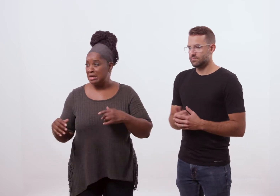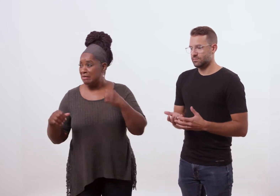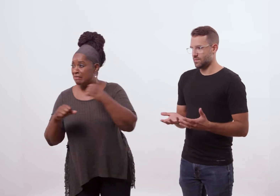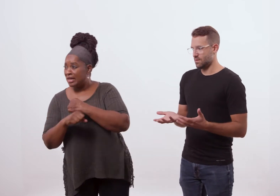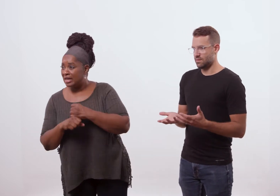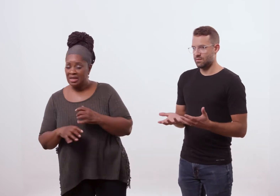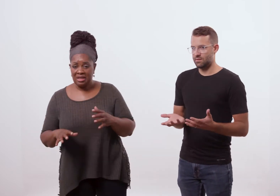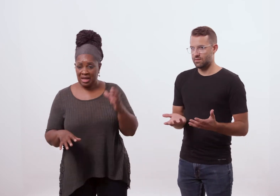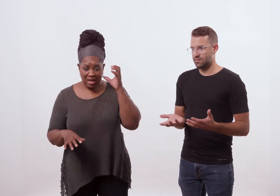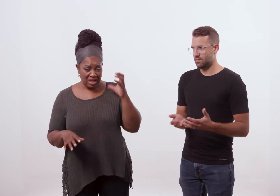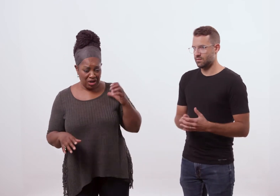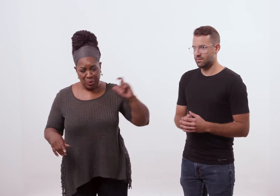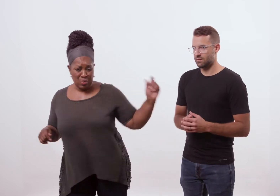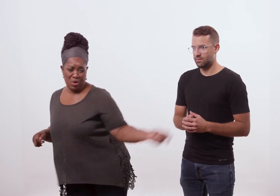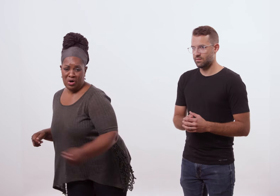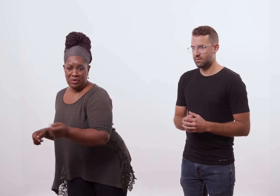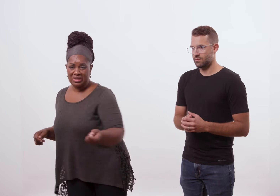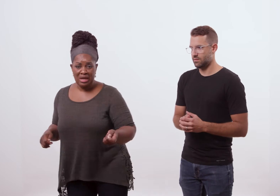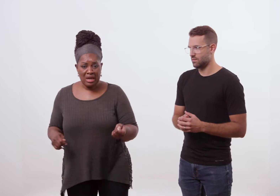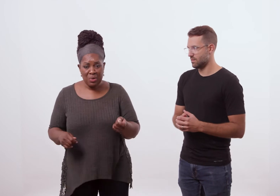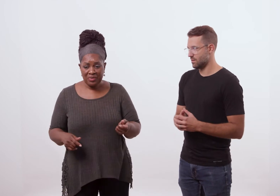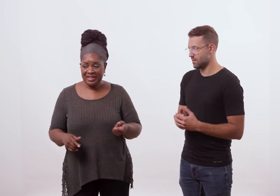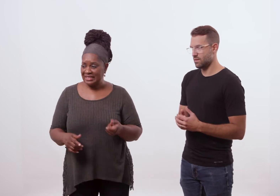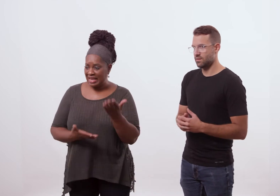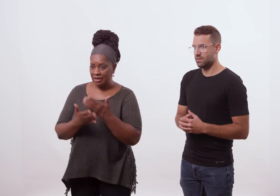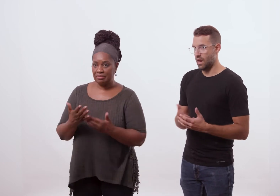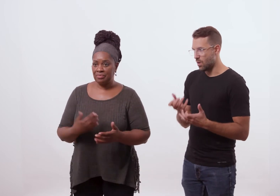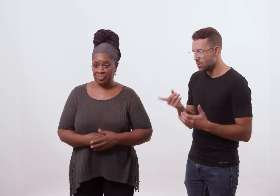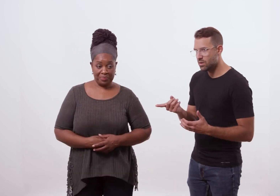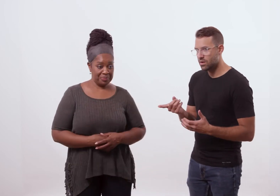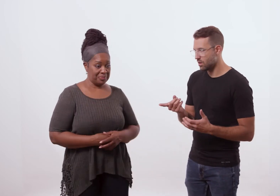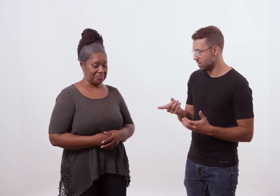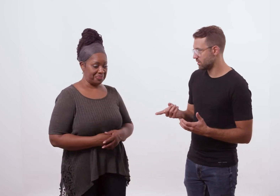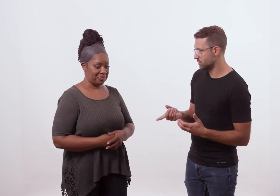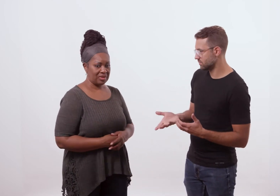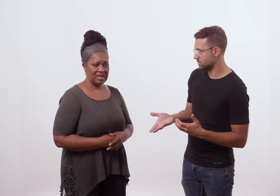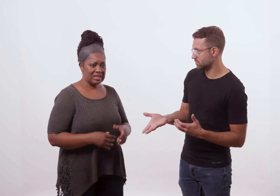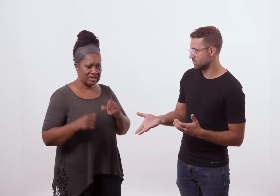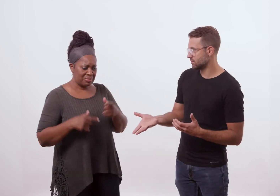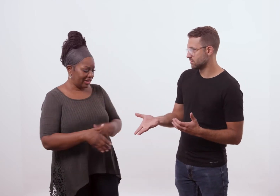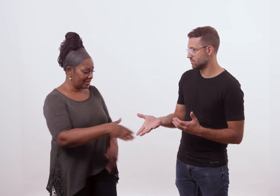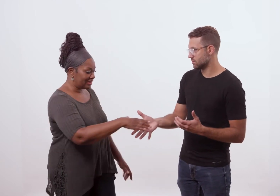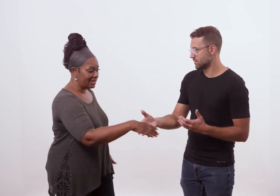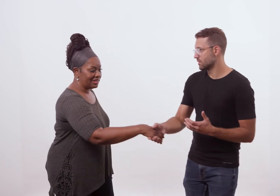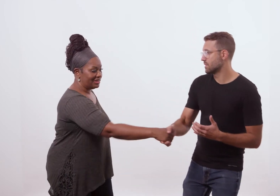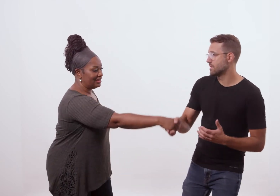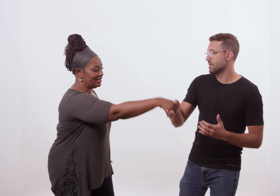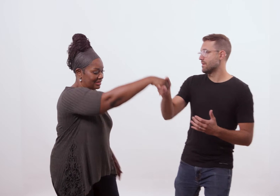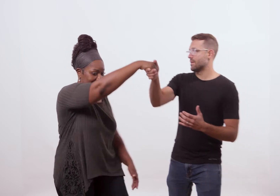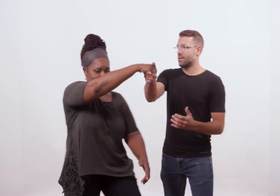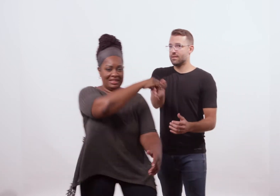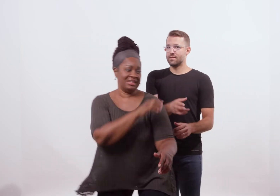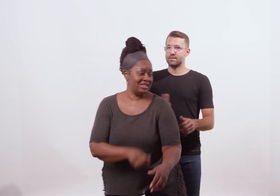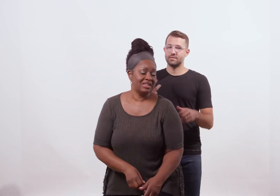You. Cutter whirls, and with his free hand reaches for Lita, surprised to meet a hand already